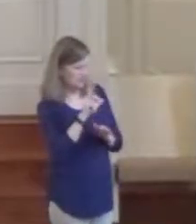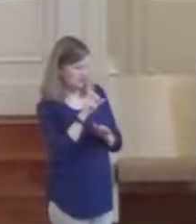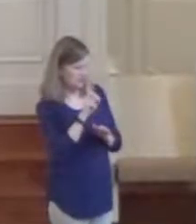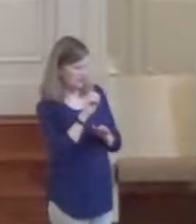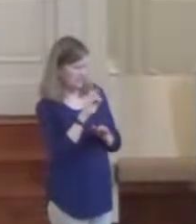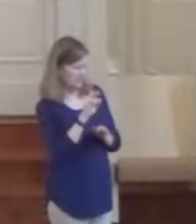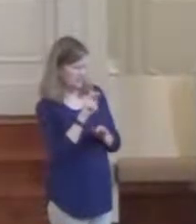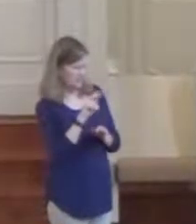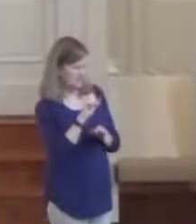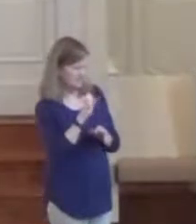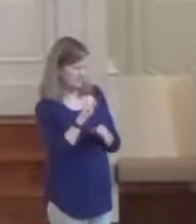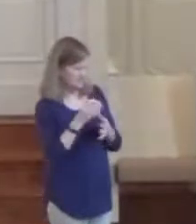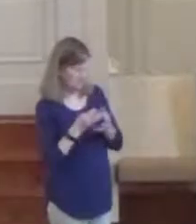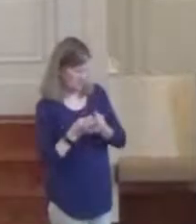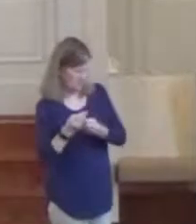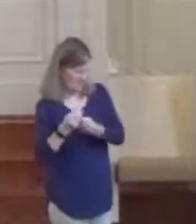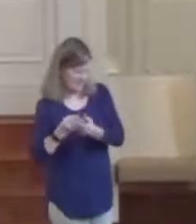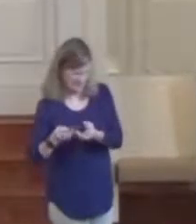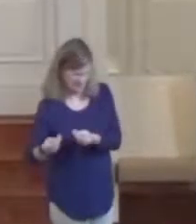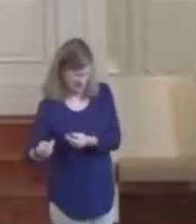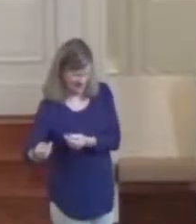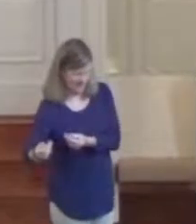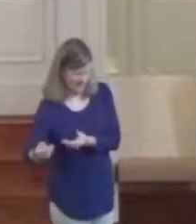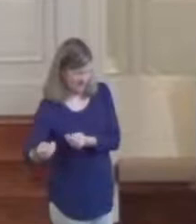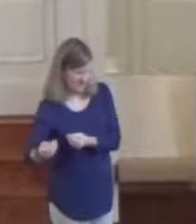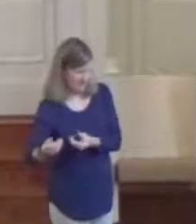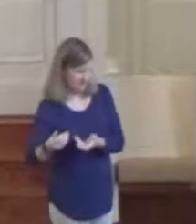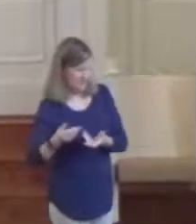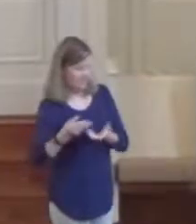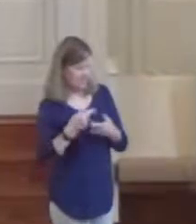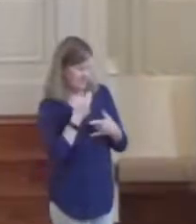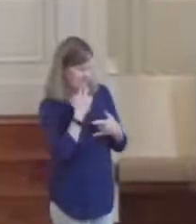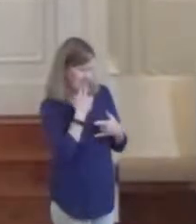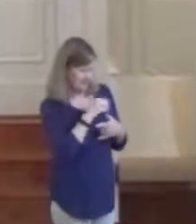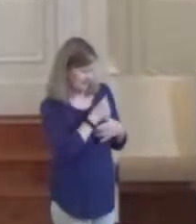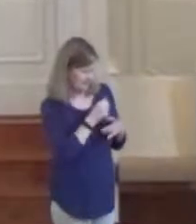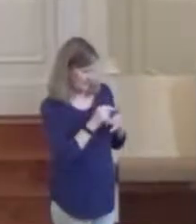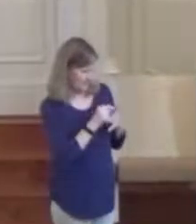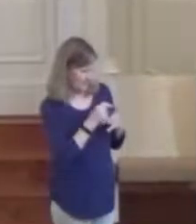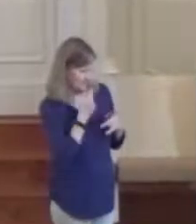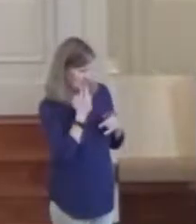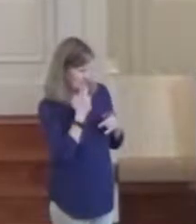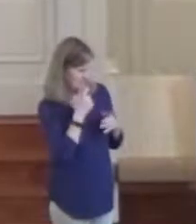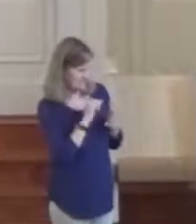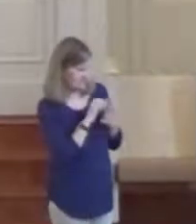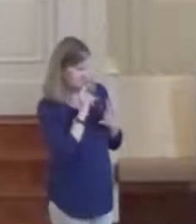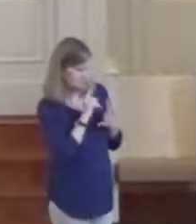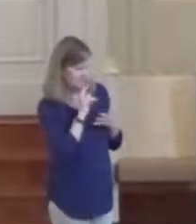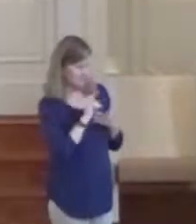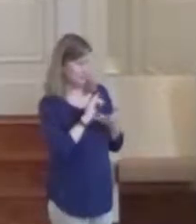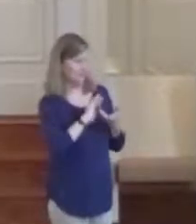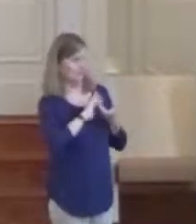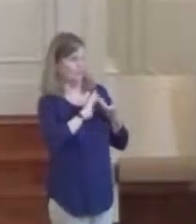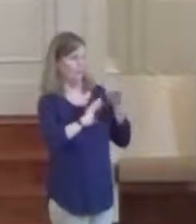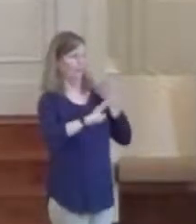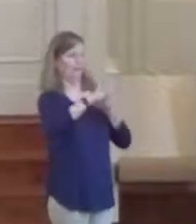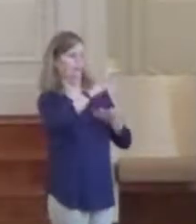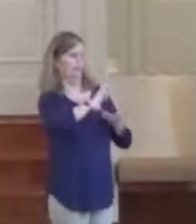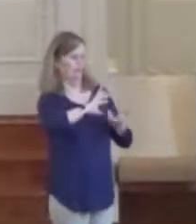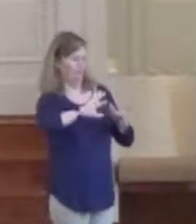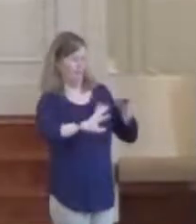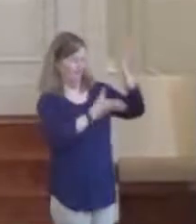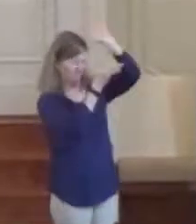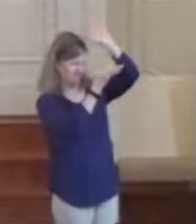chaos, unbounded by anything. And vabohu is a way of saying that it's really, really chaotic. It's almost